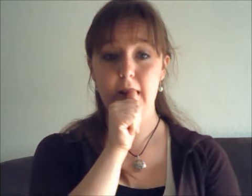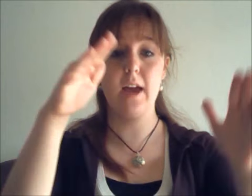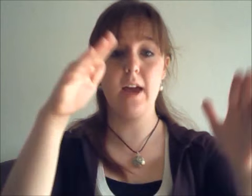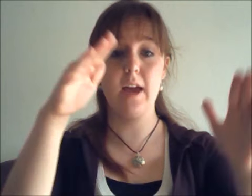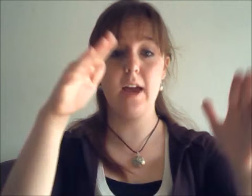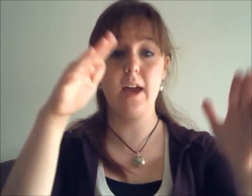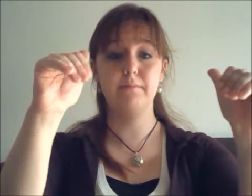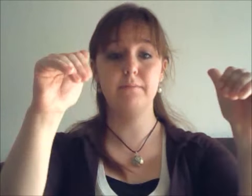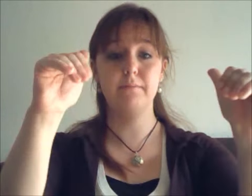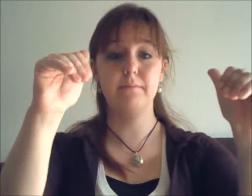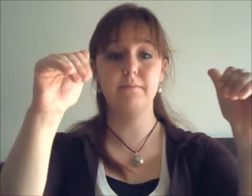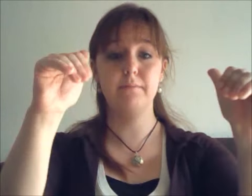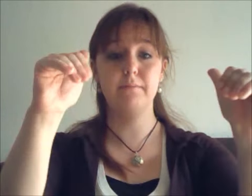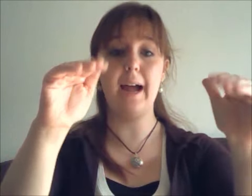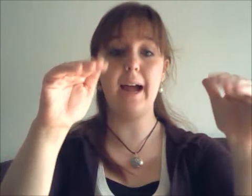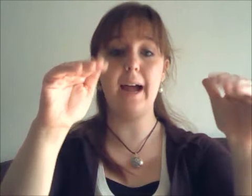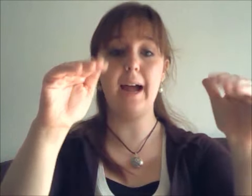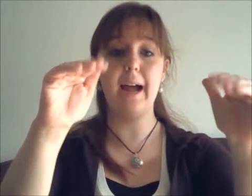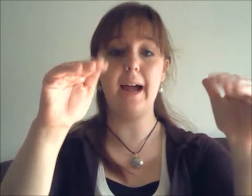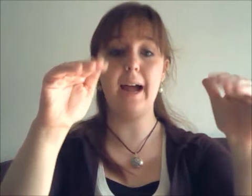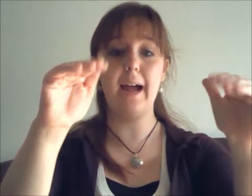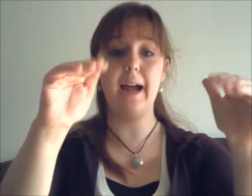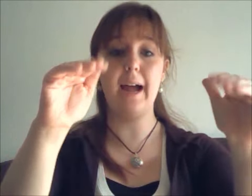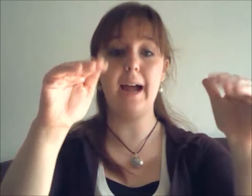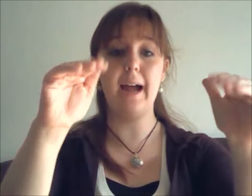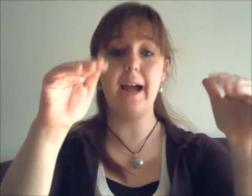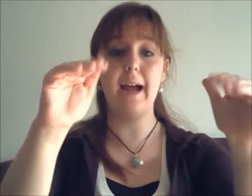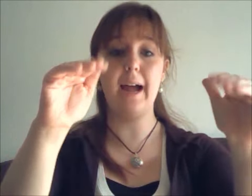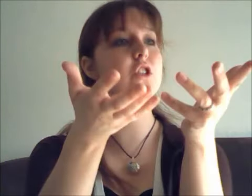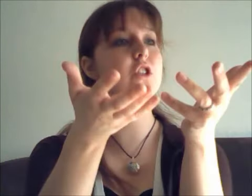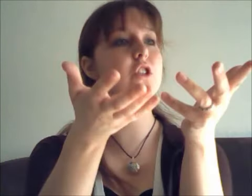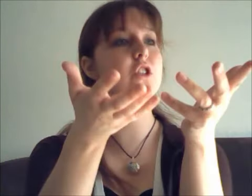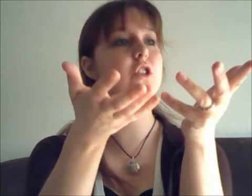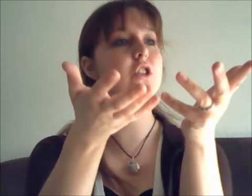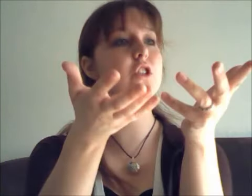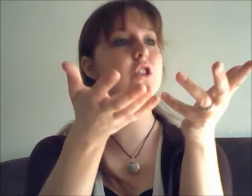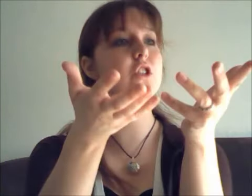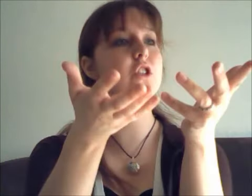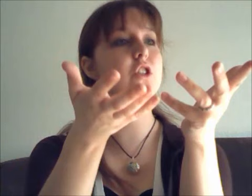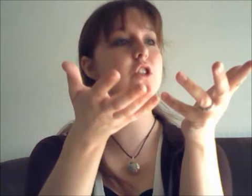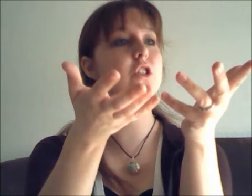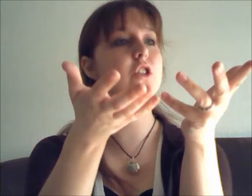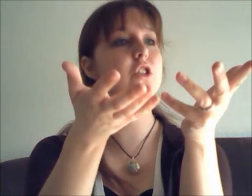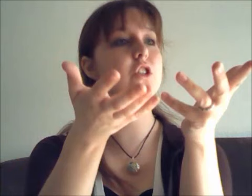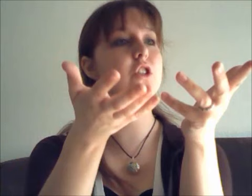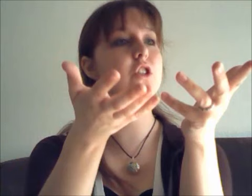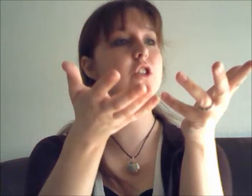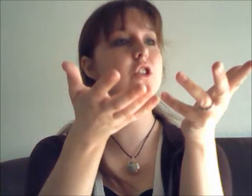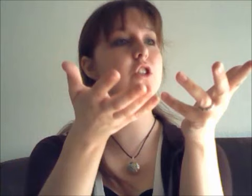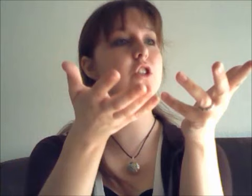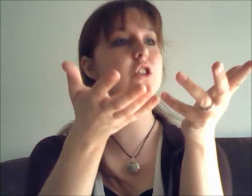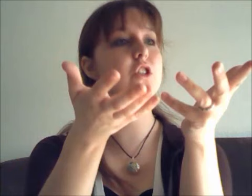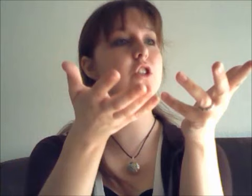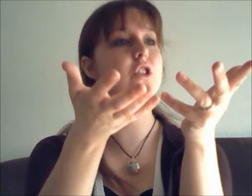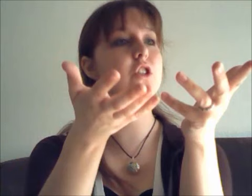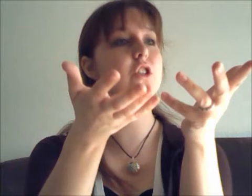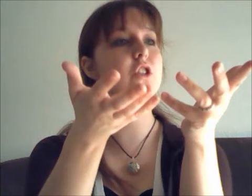then bye-bye, bye-bye, and then I do finished because it's done. So finish, kind of a cup hand